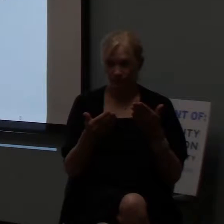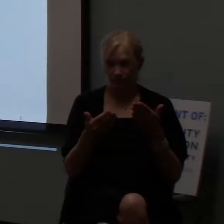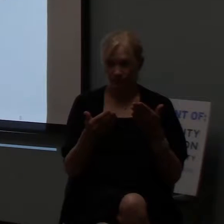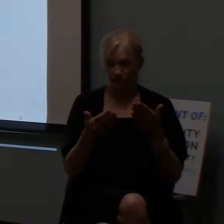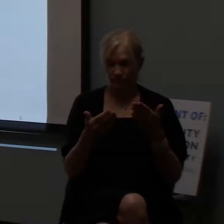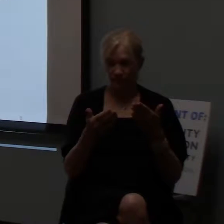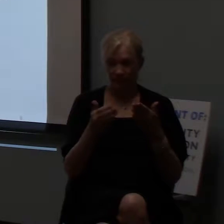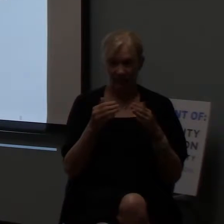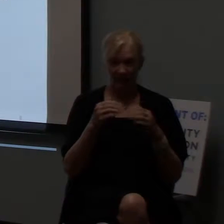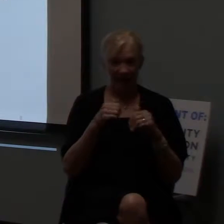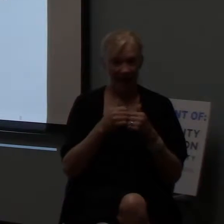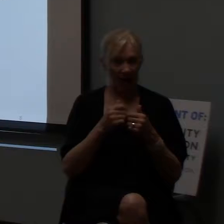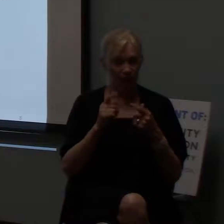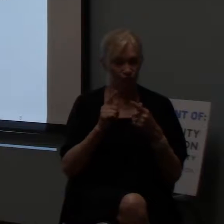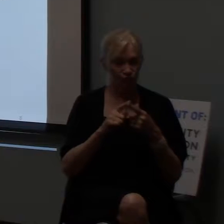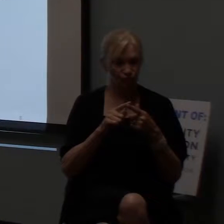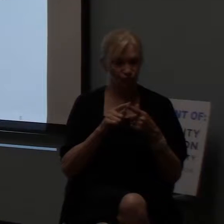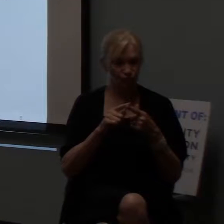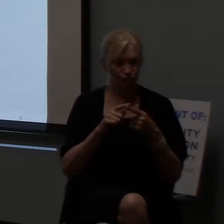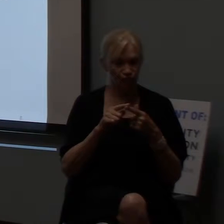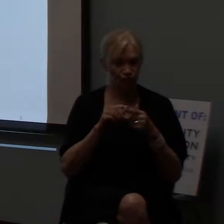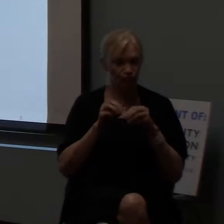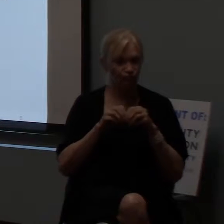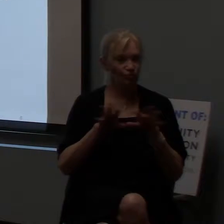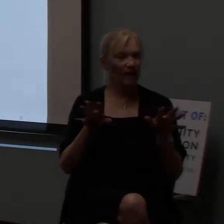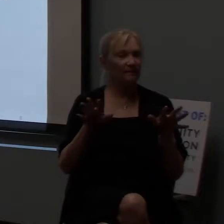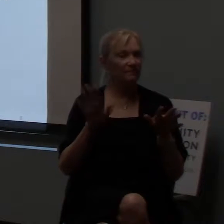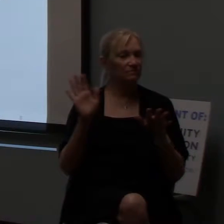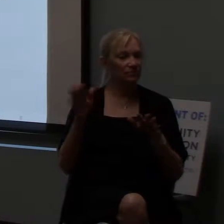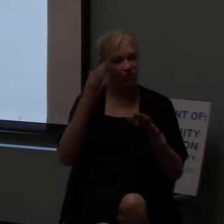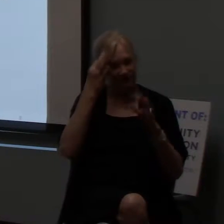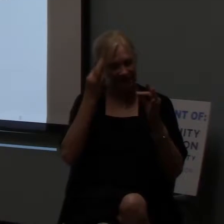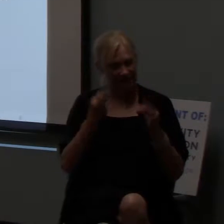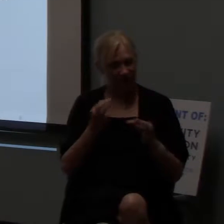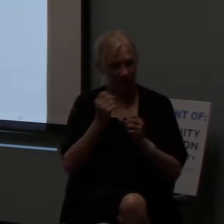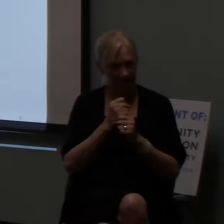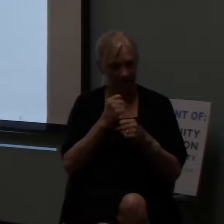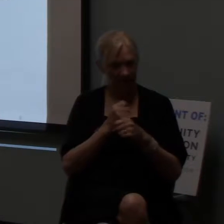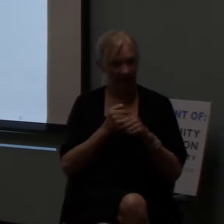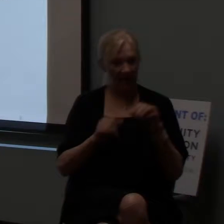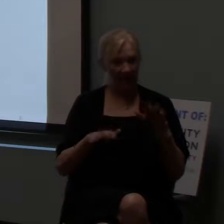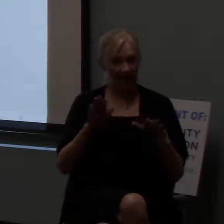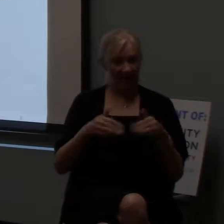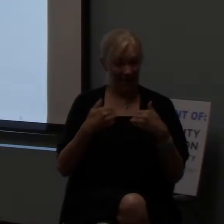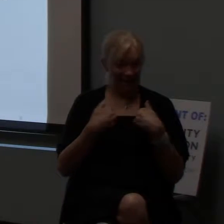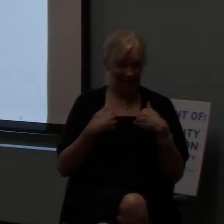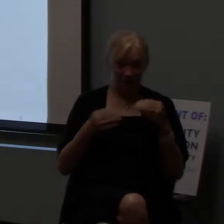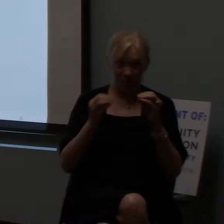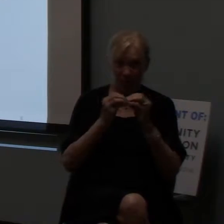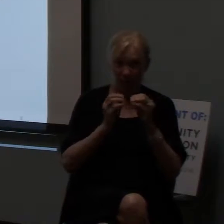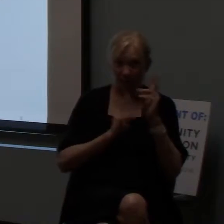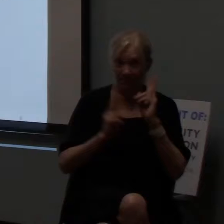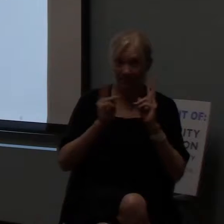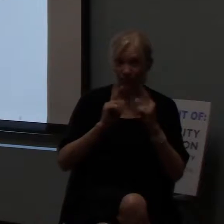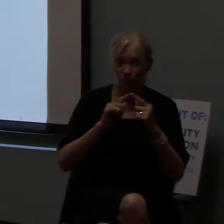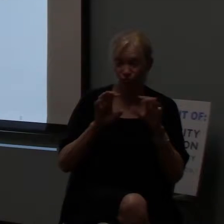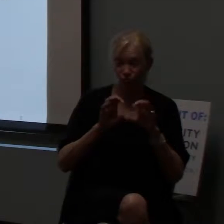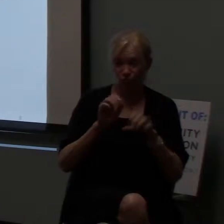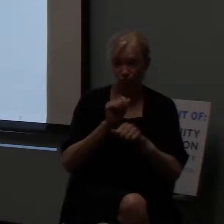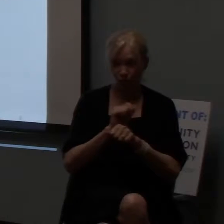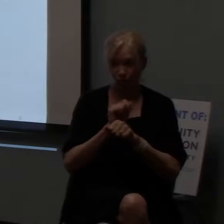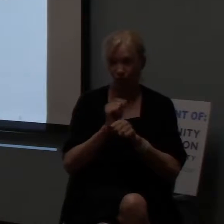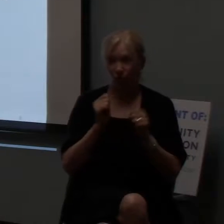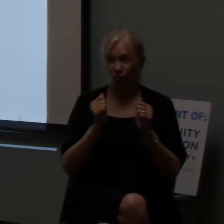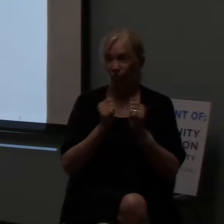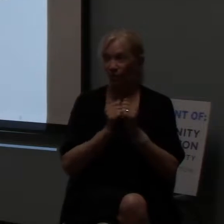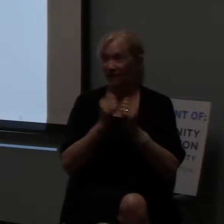efficiency and distribution of decision making. And that partially is balancing having more people to do the work with the difficulty, and some questions